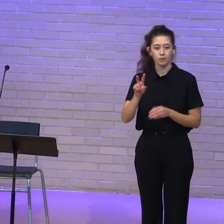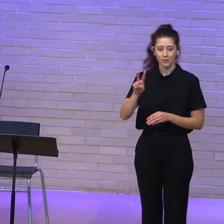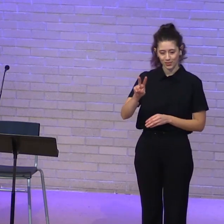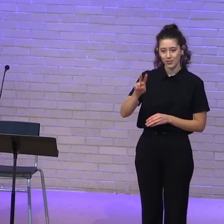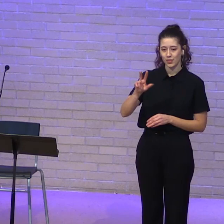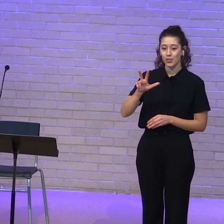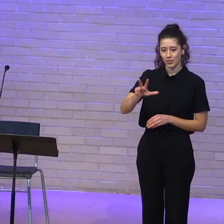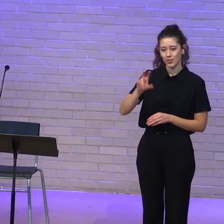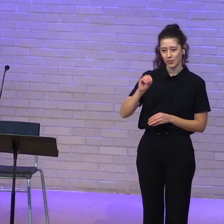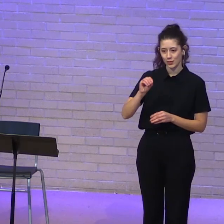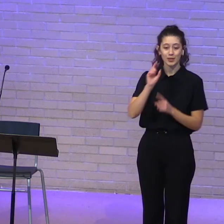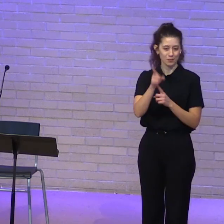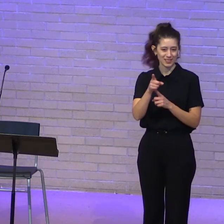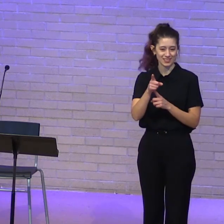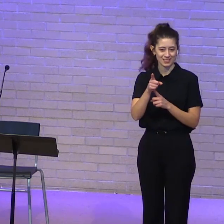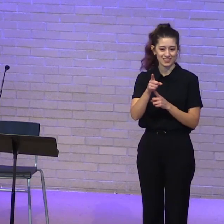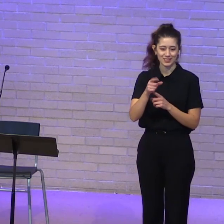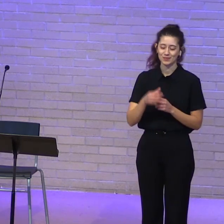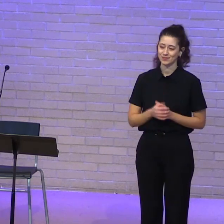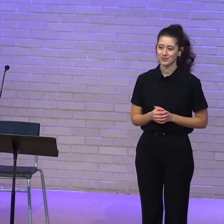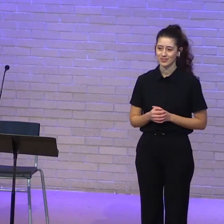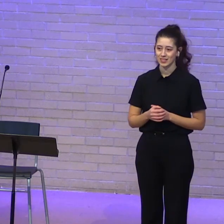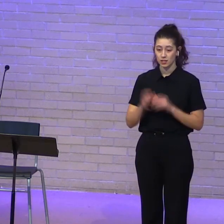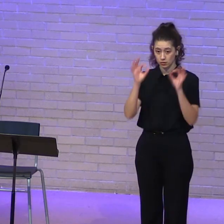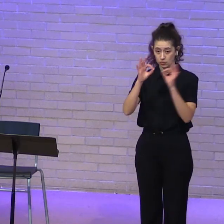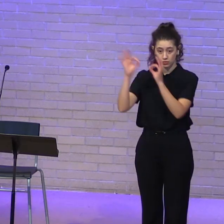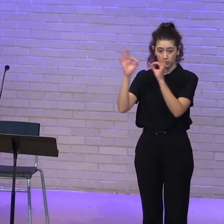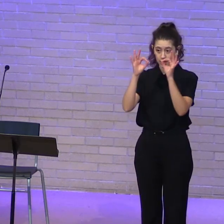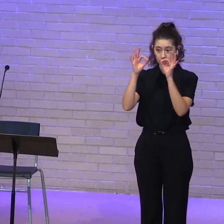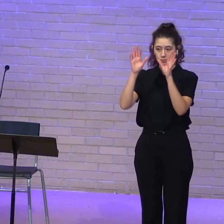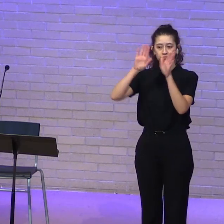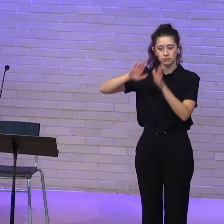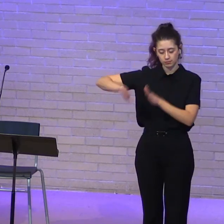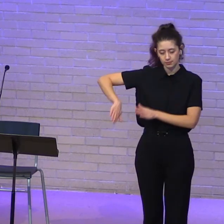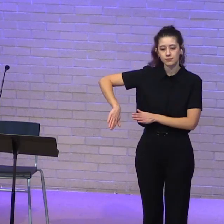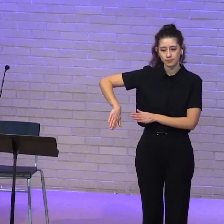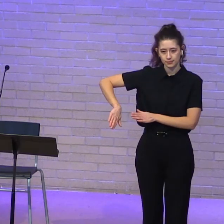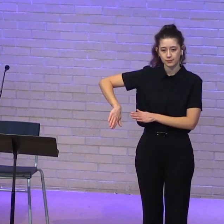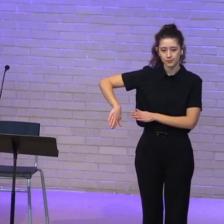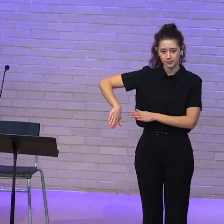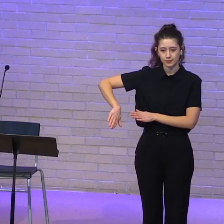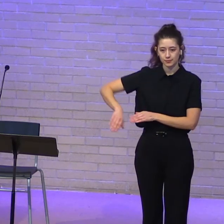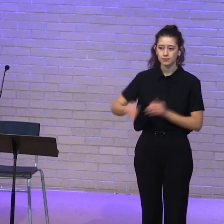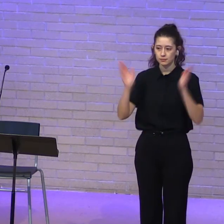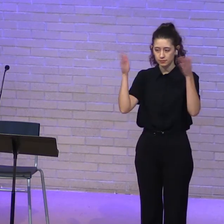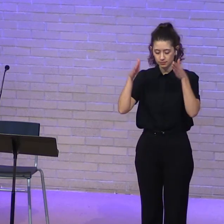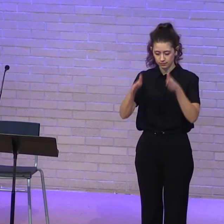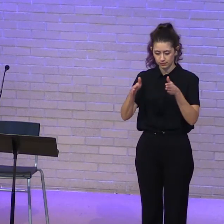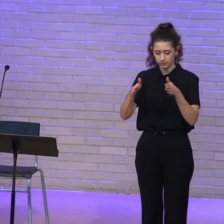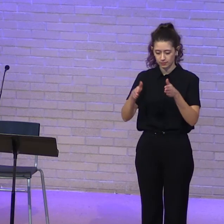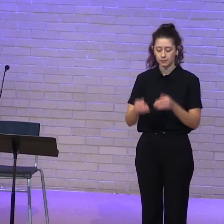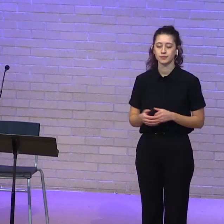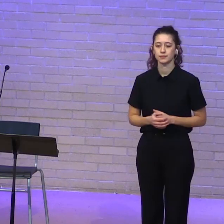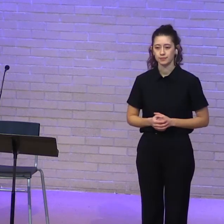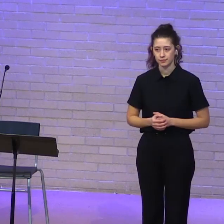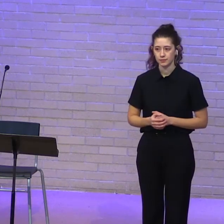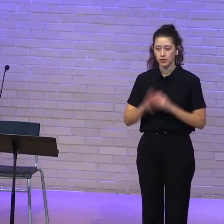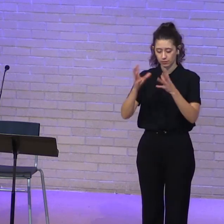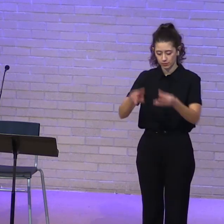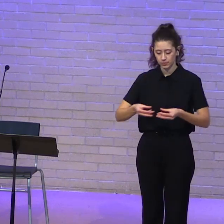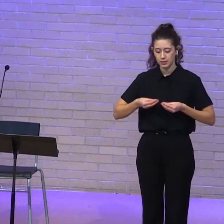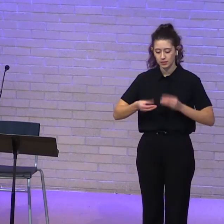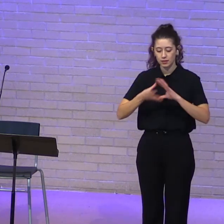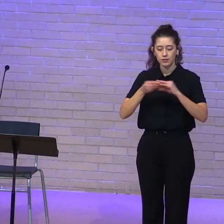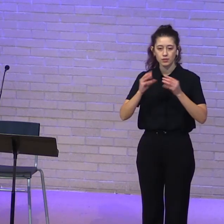world, let go of your busy to-do lists, and let's just be here today, receiving these stories and building